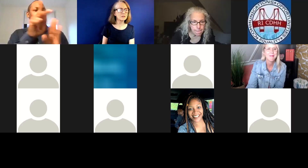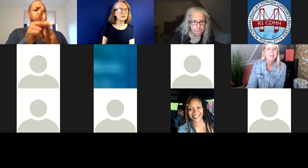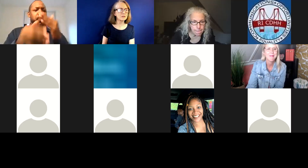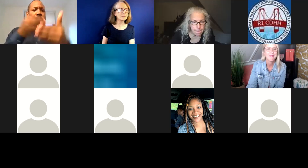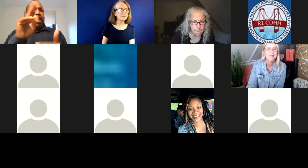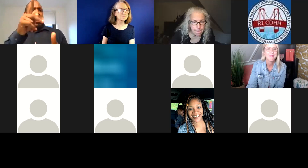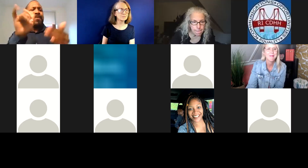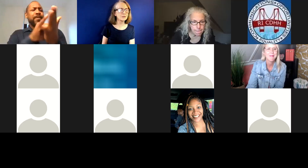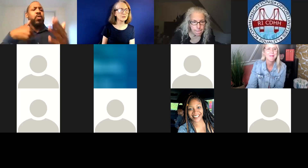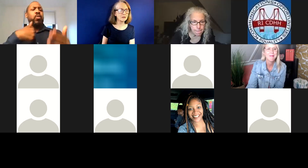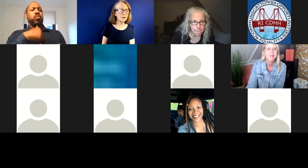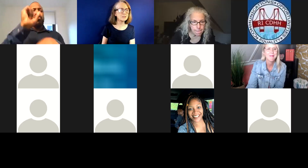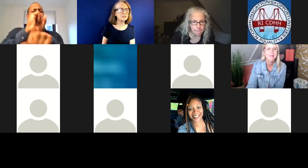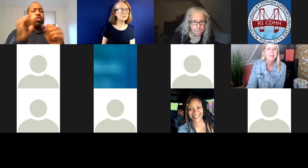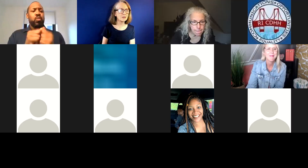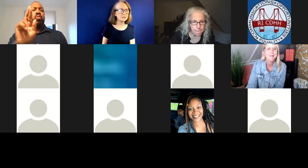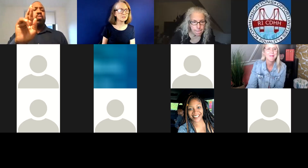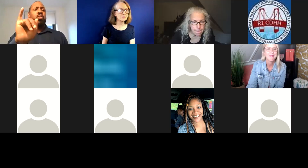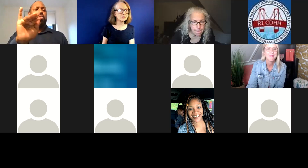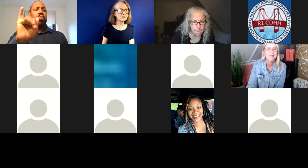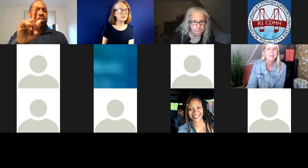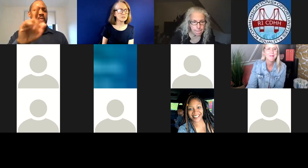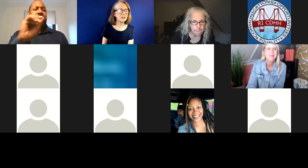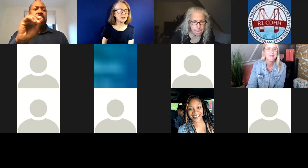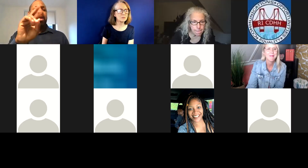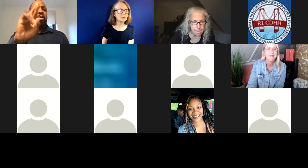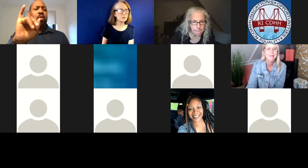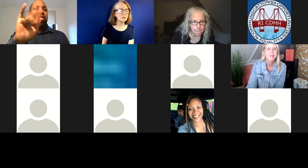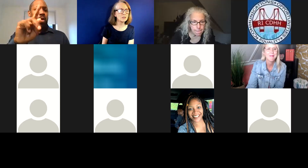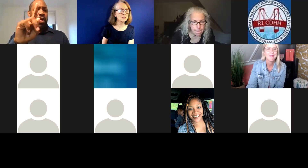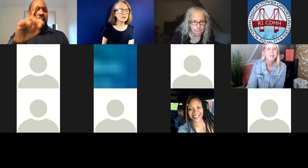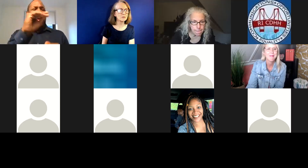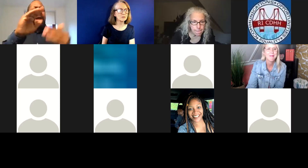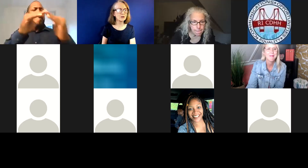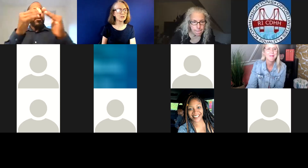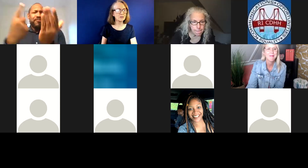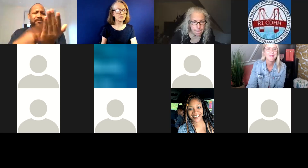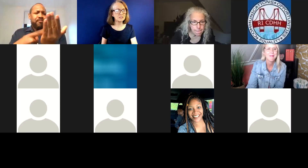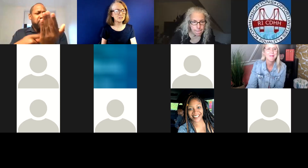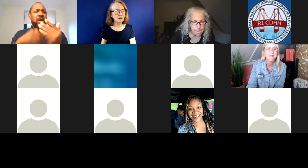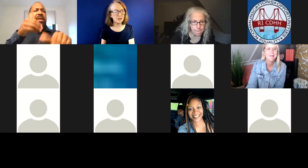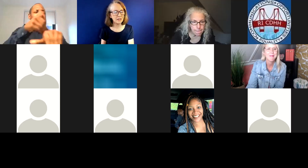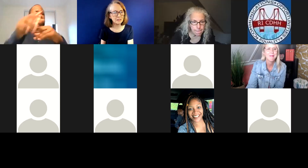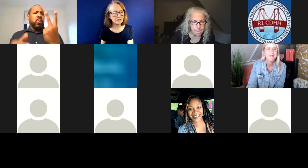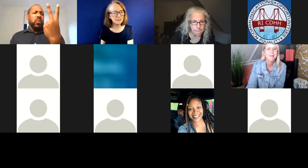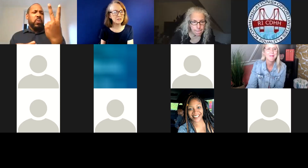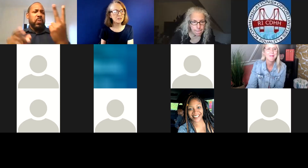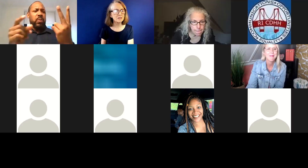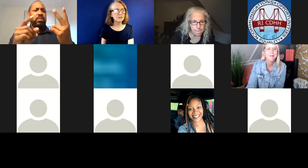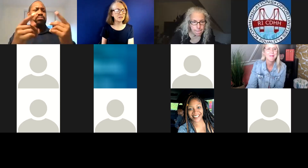an updated policy and procedure document we've been working on with RIRID and RIAD. And so